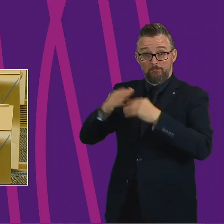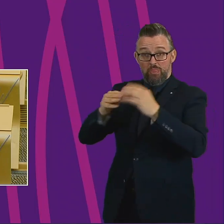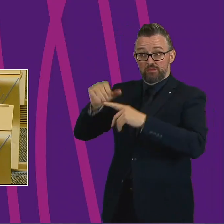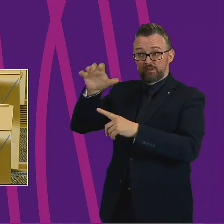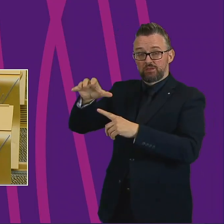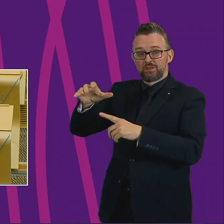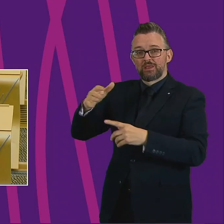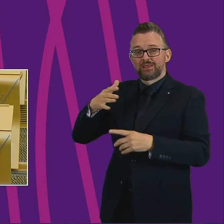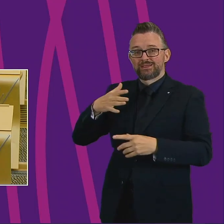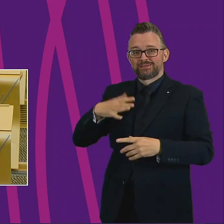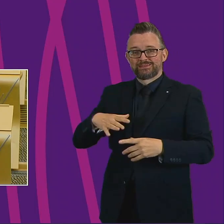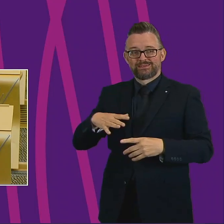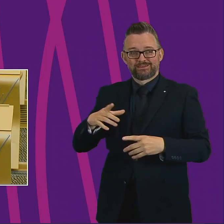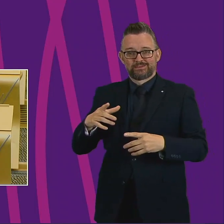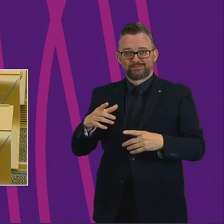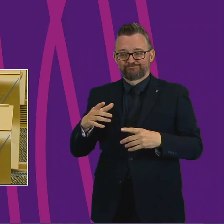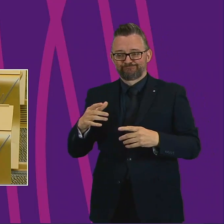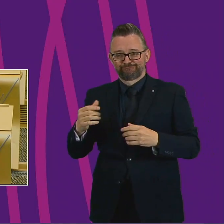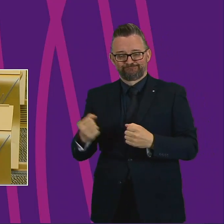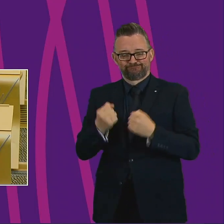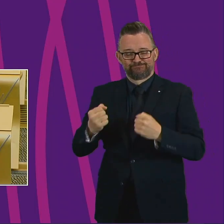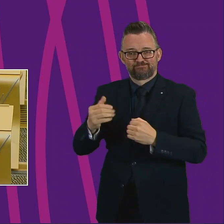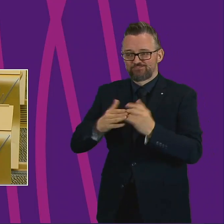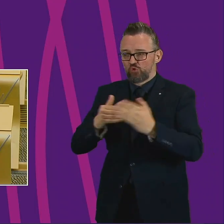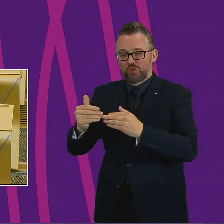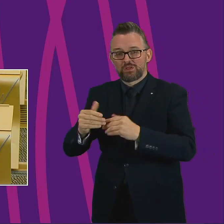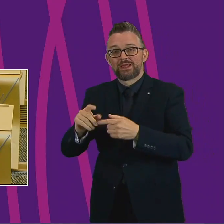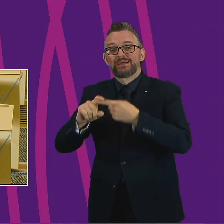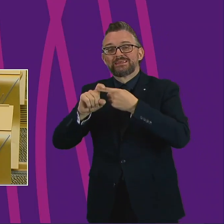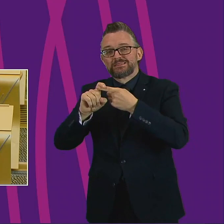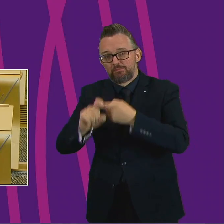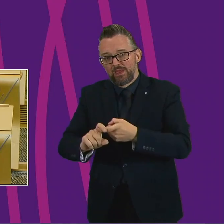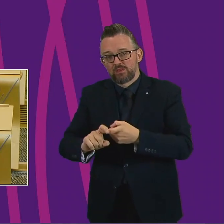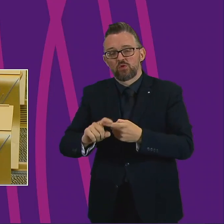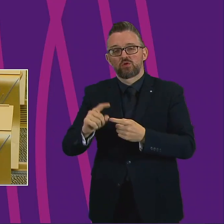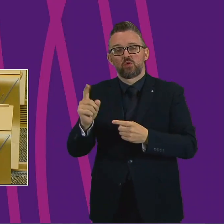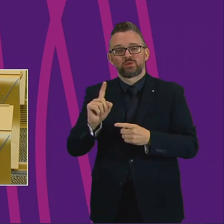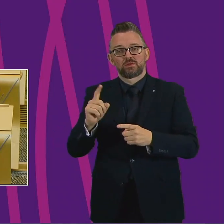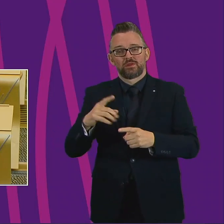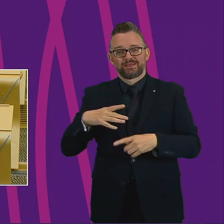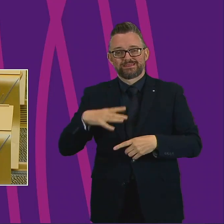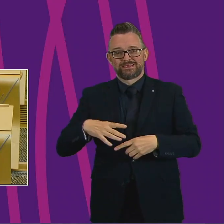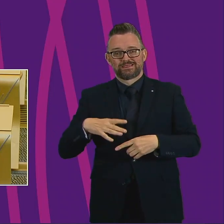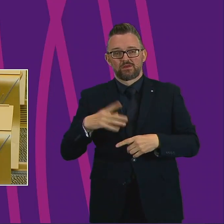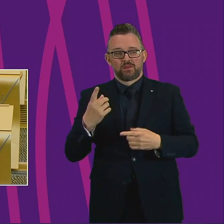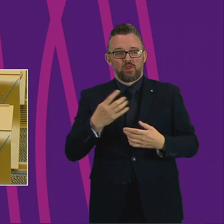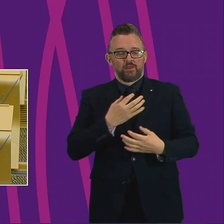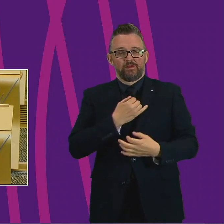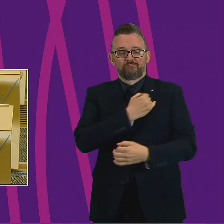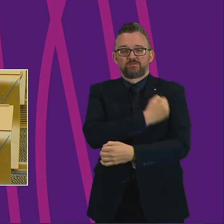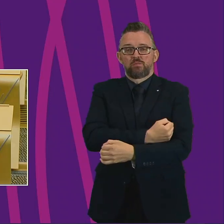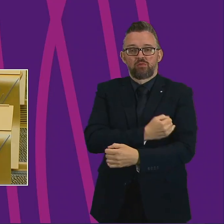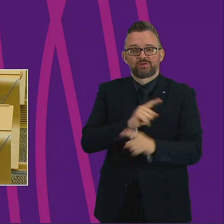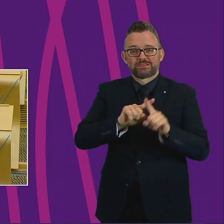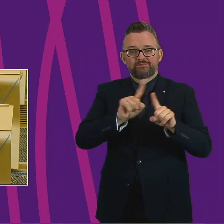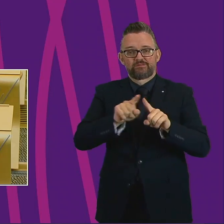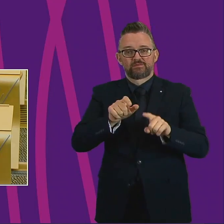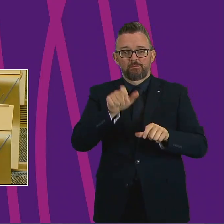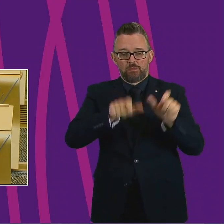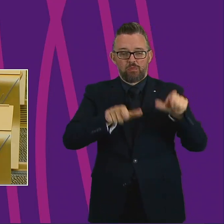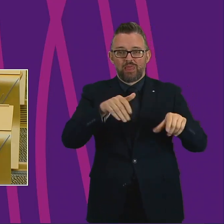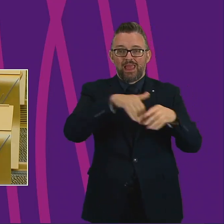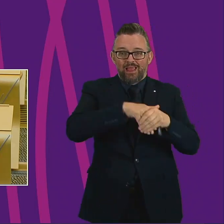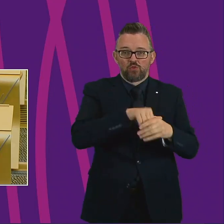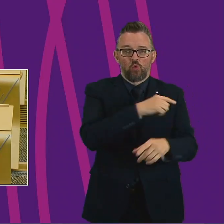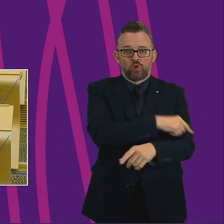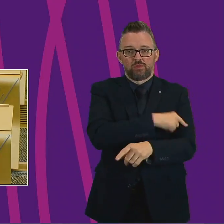to flex what it is doing dependent on the particular needs and vulnerabilities of different patient cohorts, and